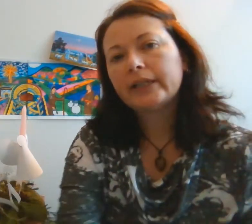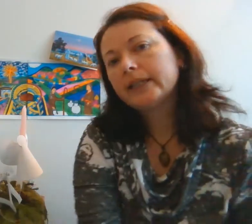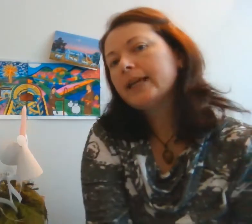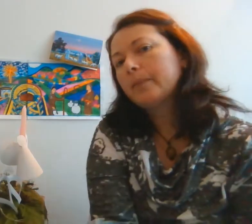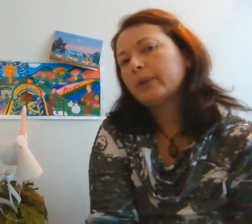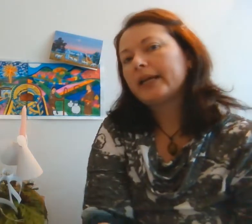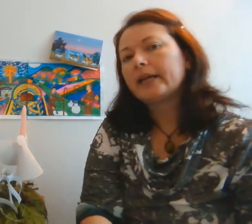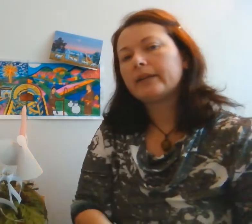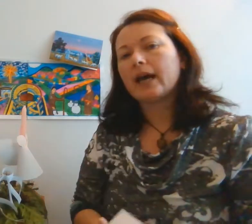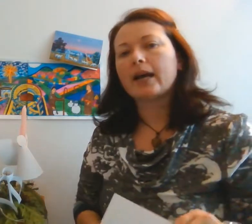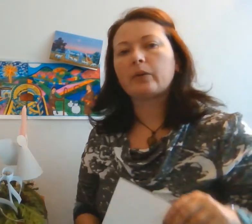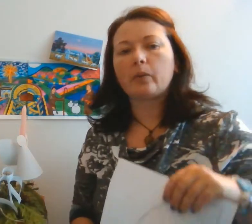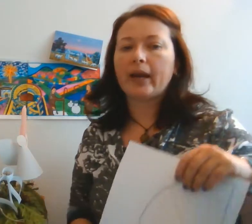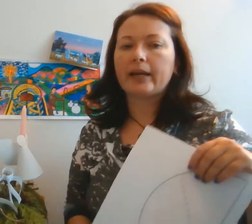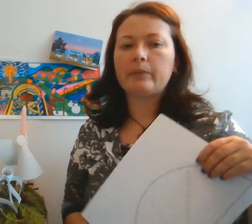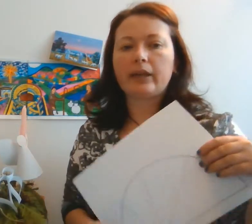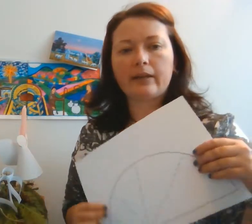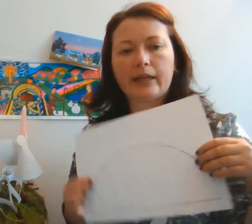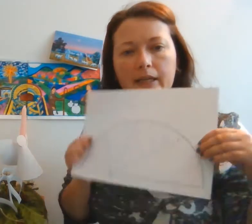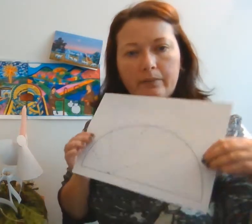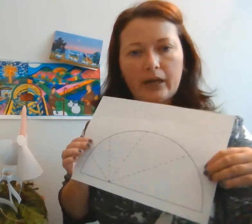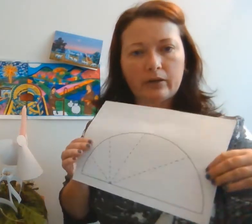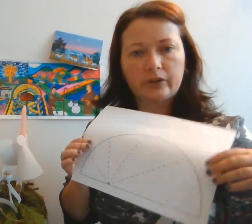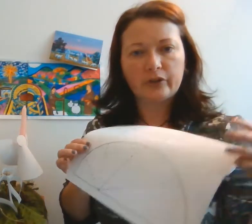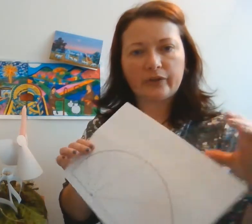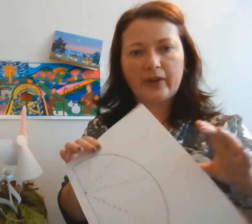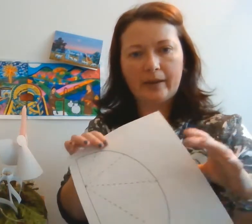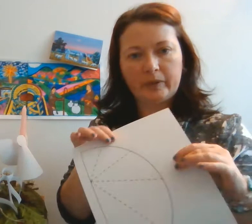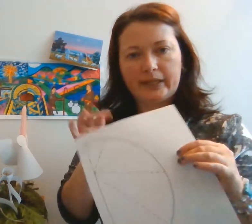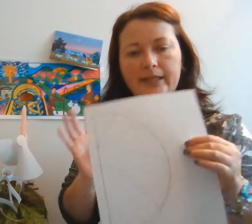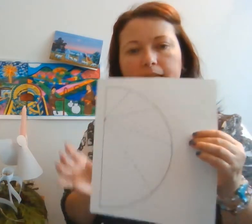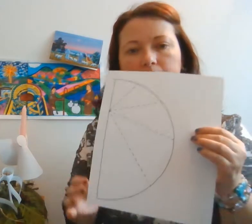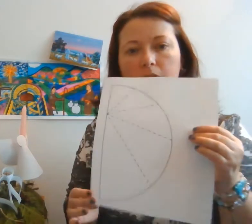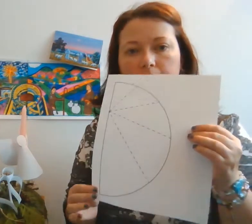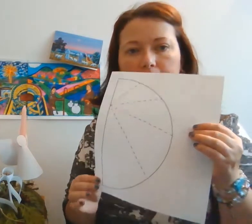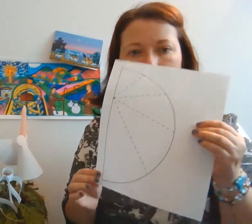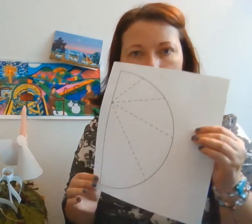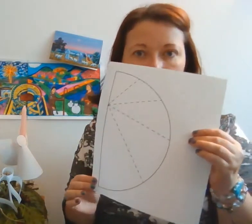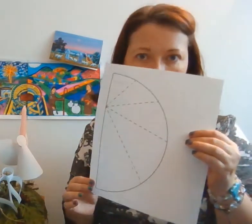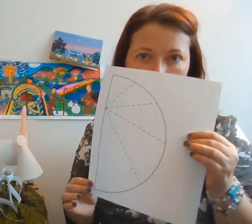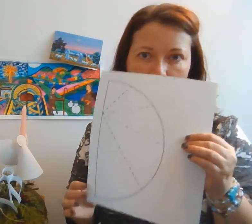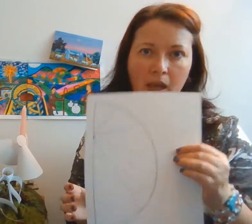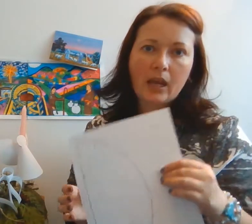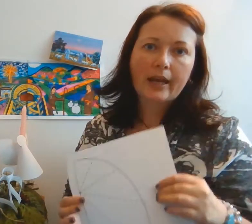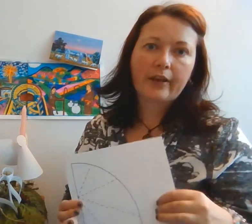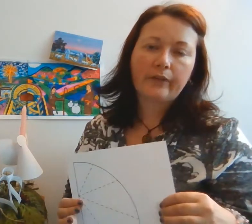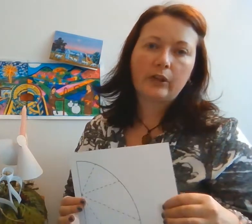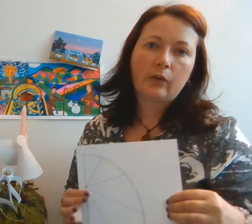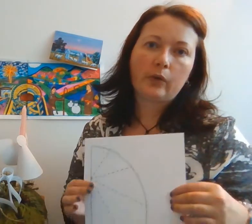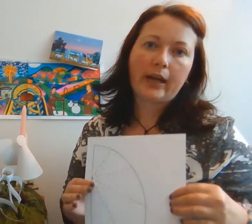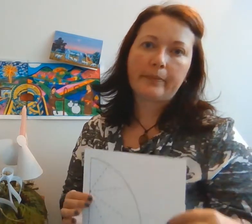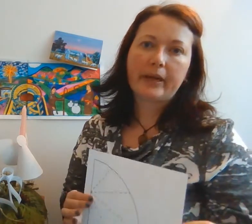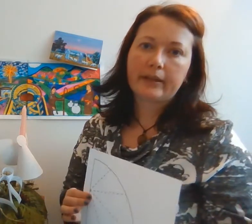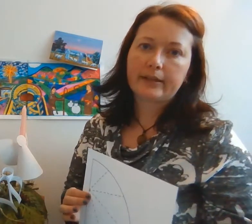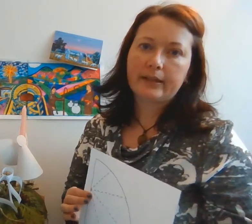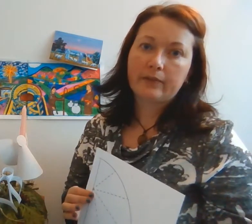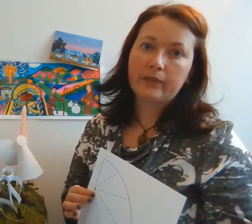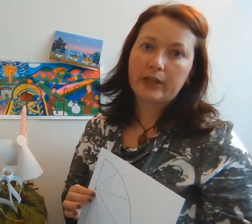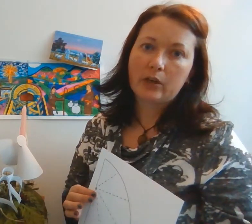the template that came in the email to your families. It looks like this. If you came by this video